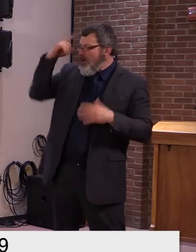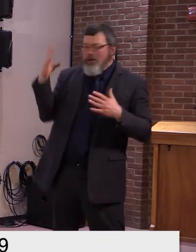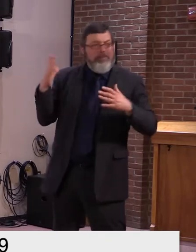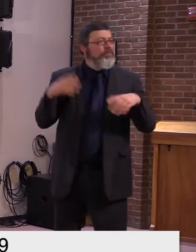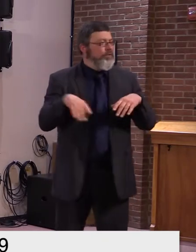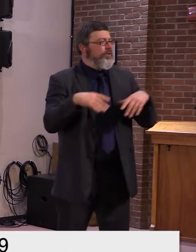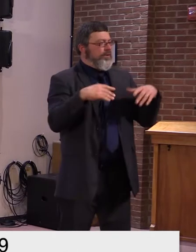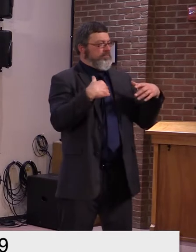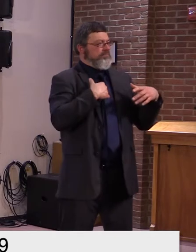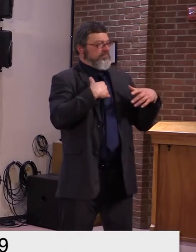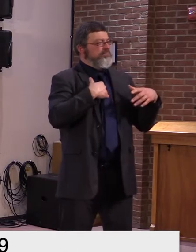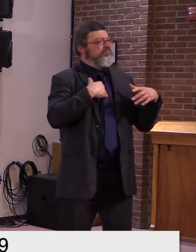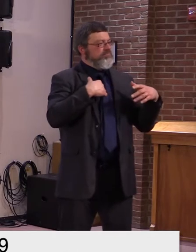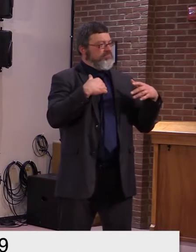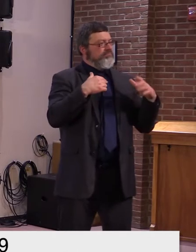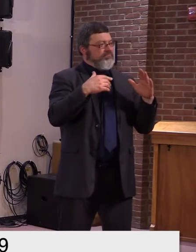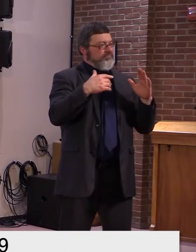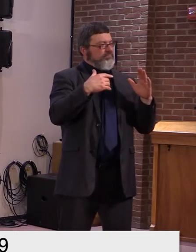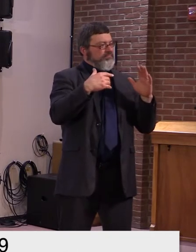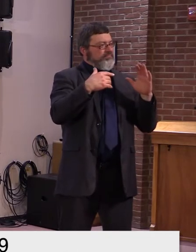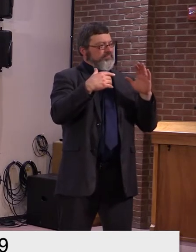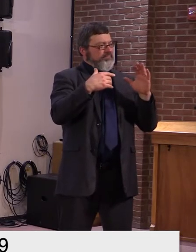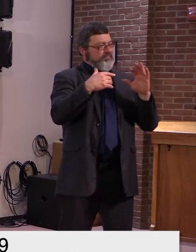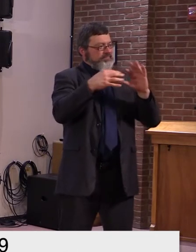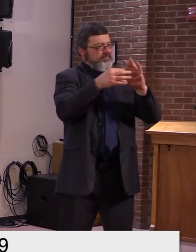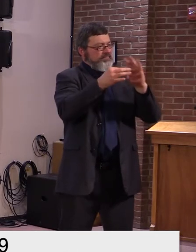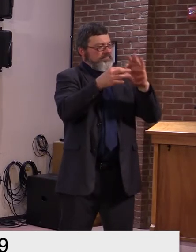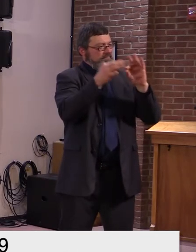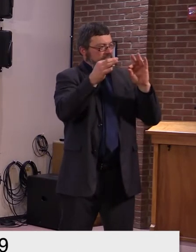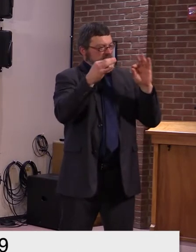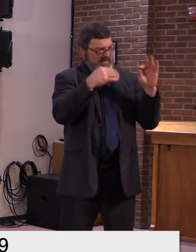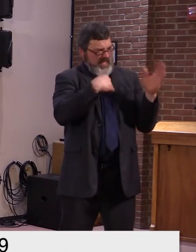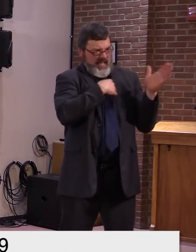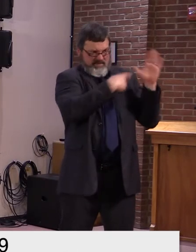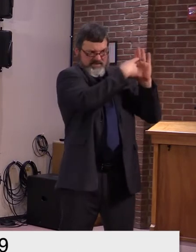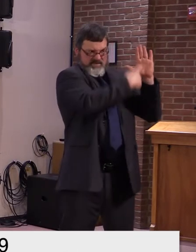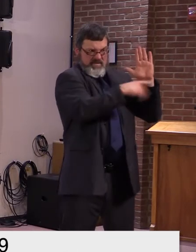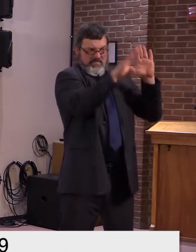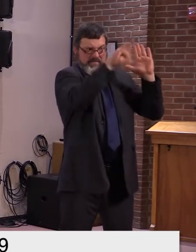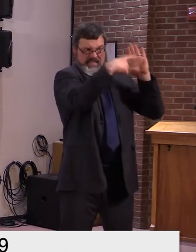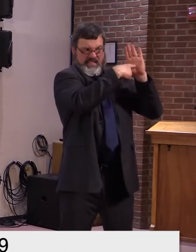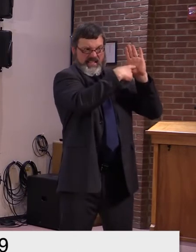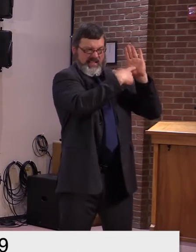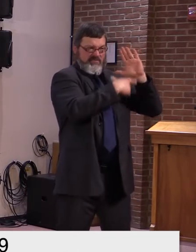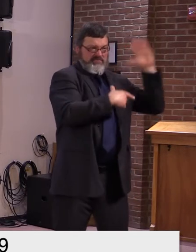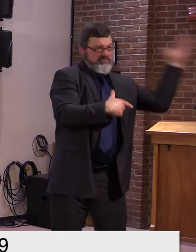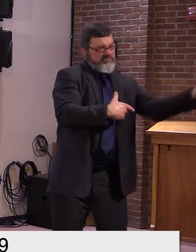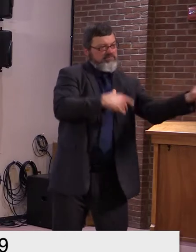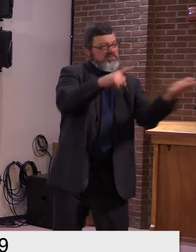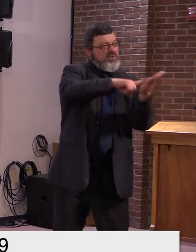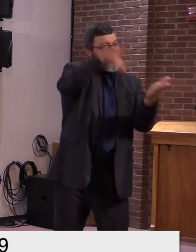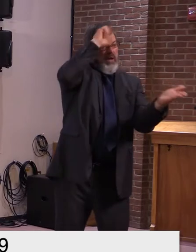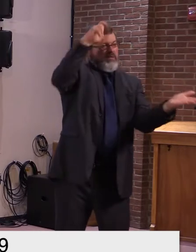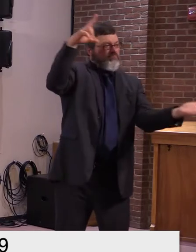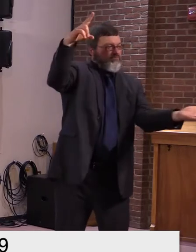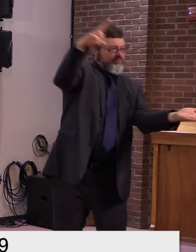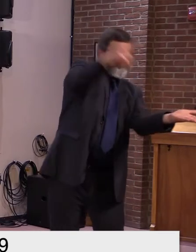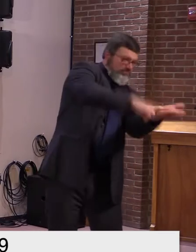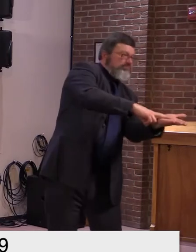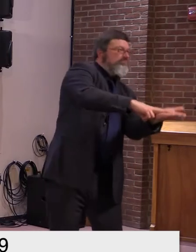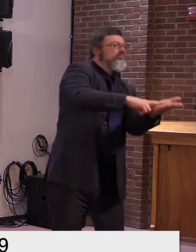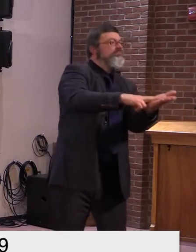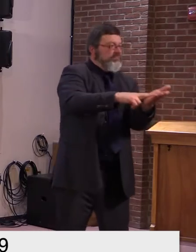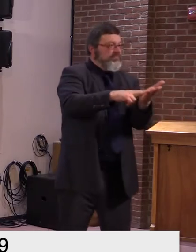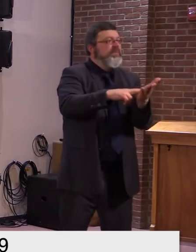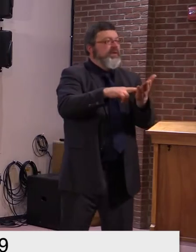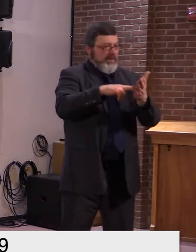bill is on the way to the president to be signed, and help us on the way to Vermonters to help to get us through the holidays and in the winter.